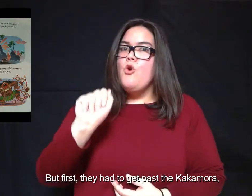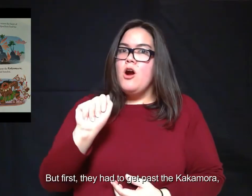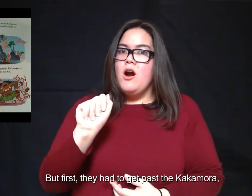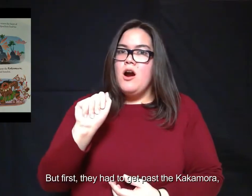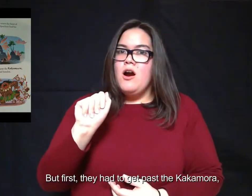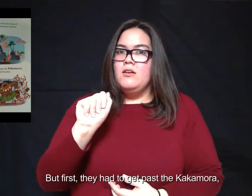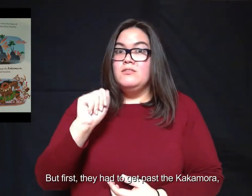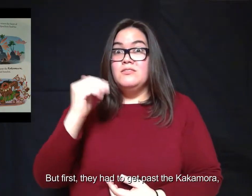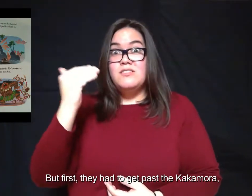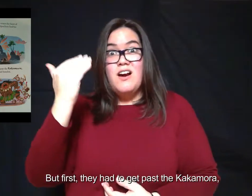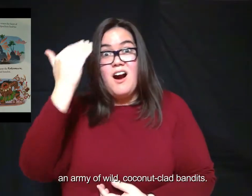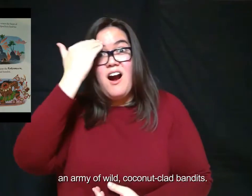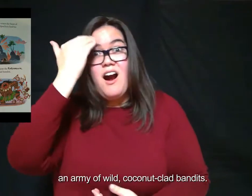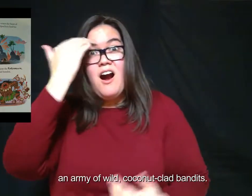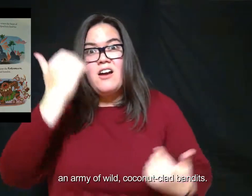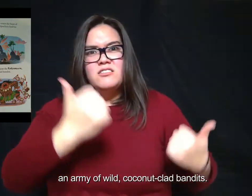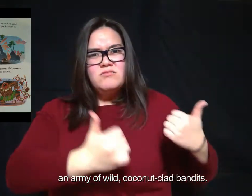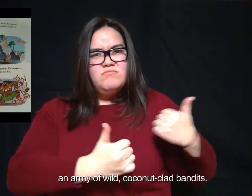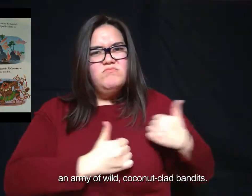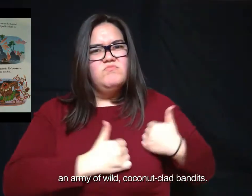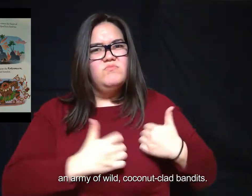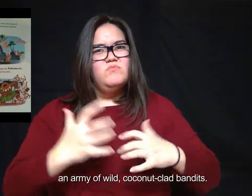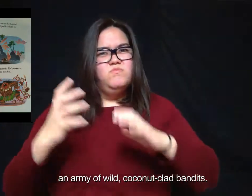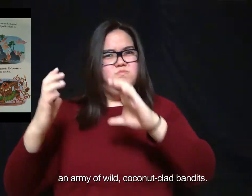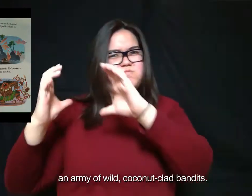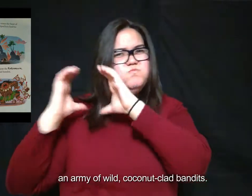an army of wild coconut-clad bandits.